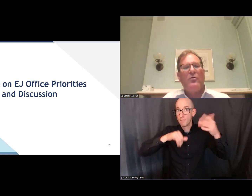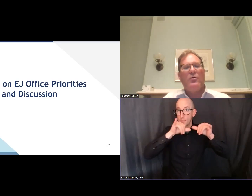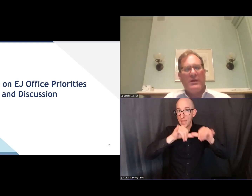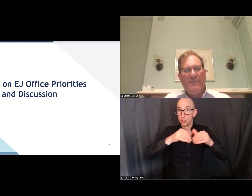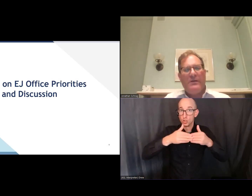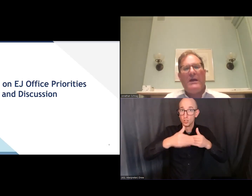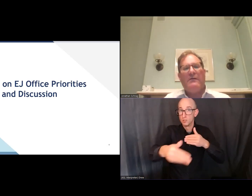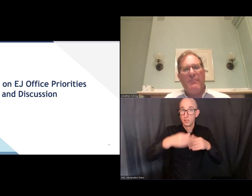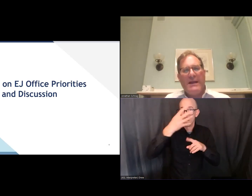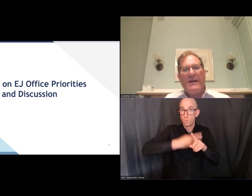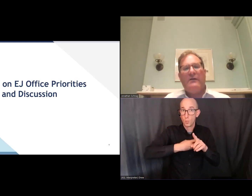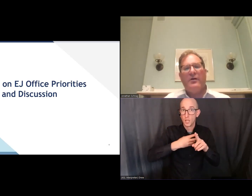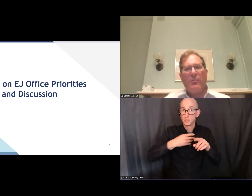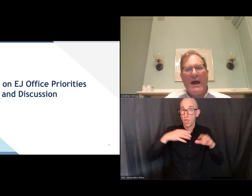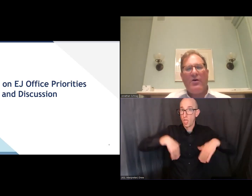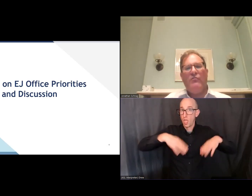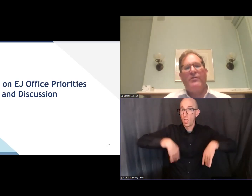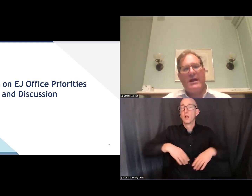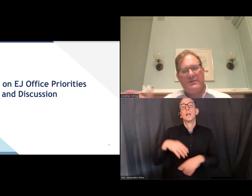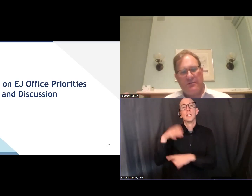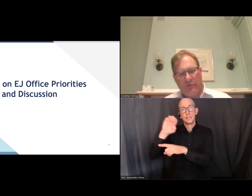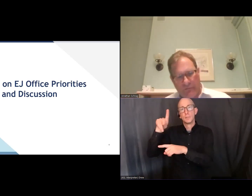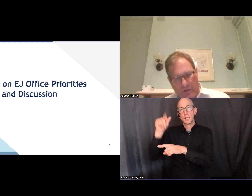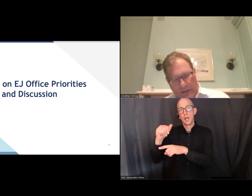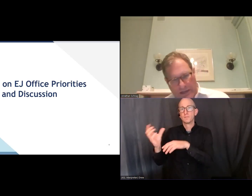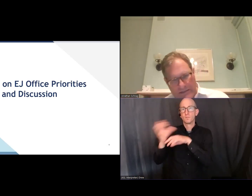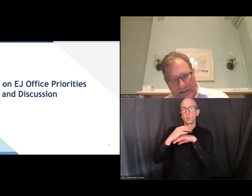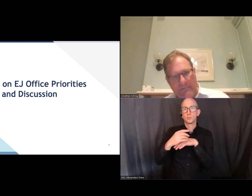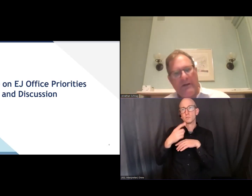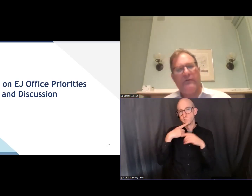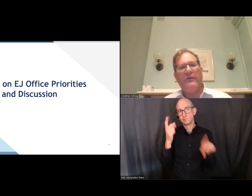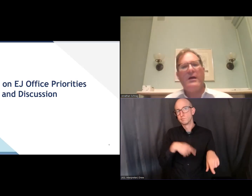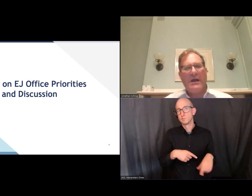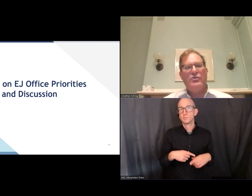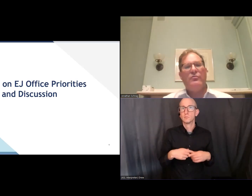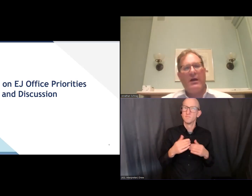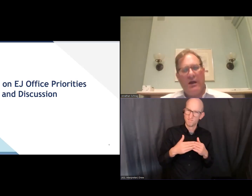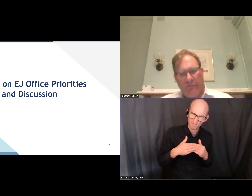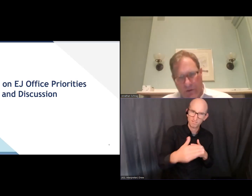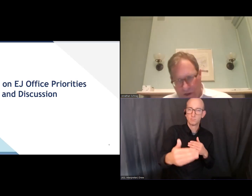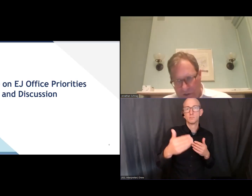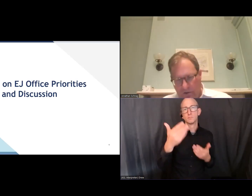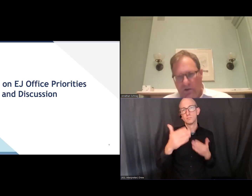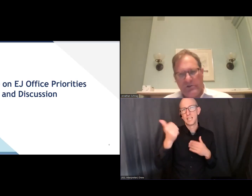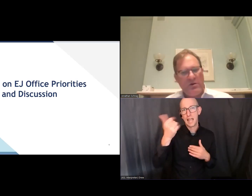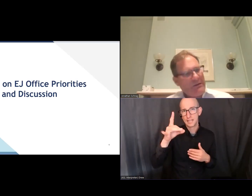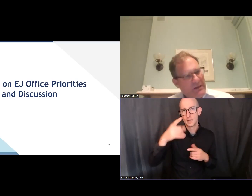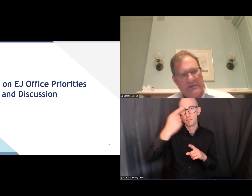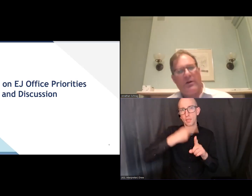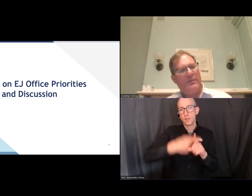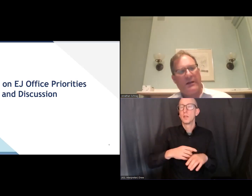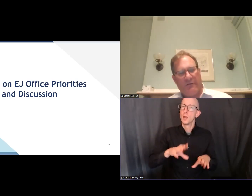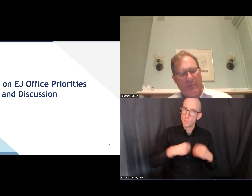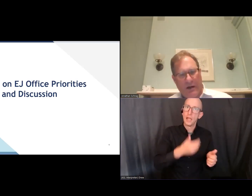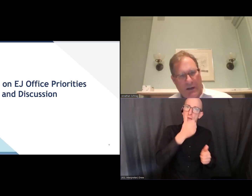months, EPA is making us go back over the next 18 months and do every measure. So nothing